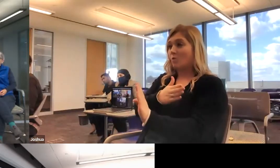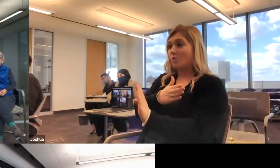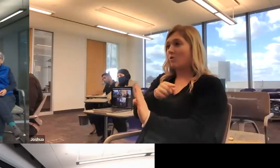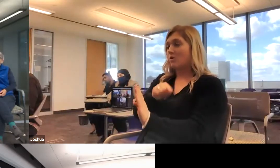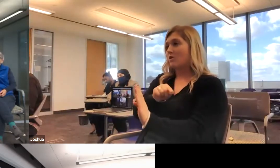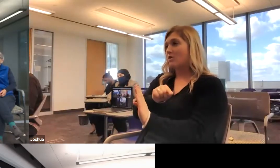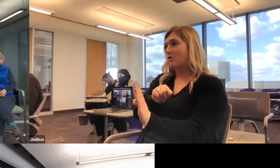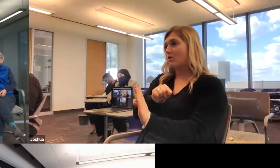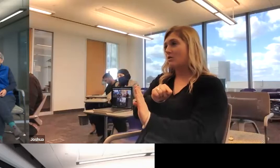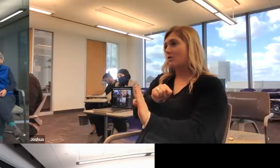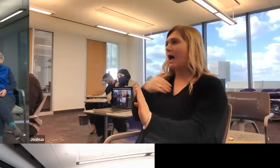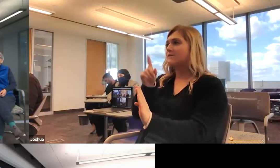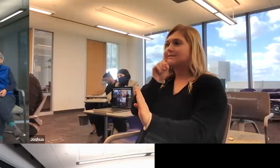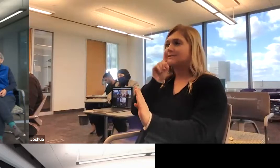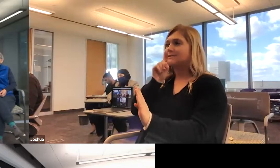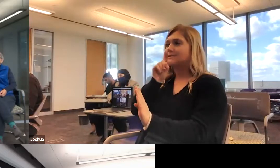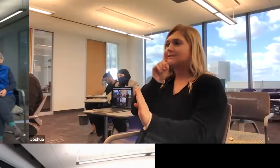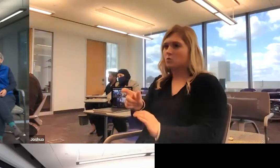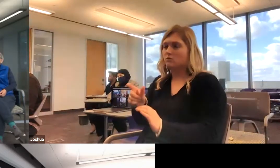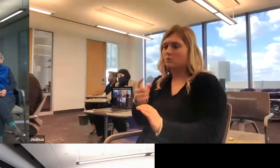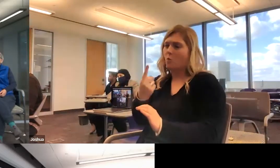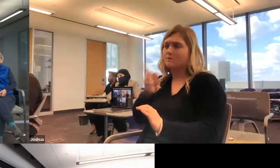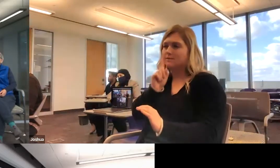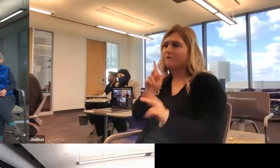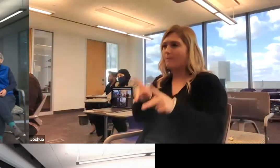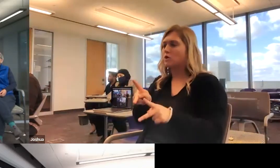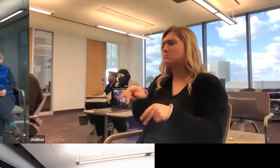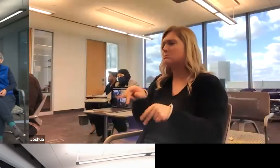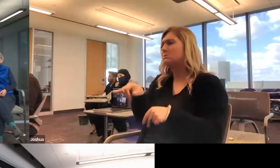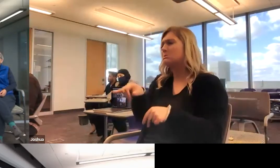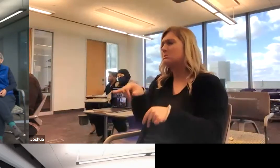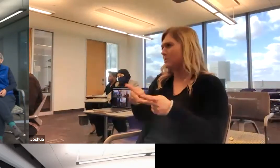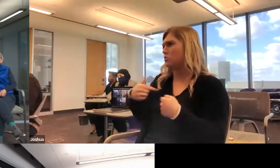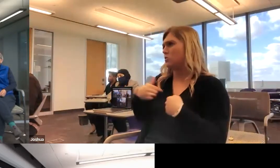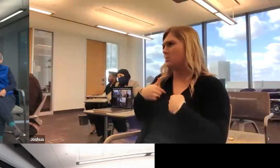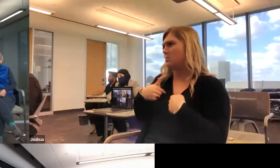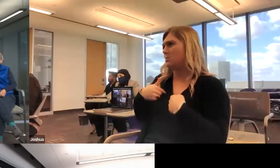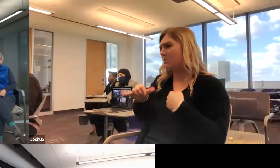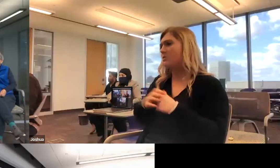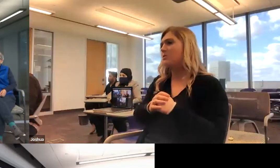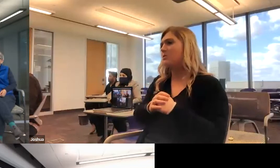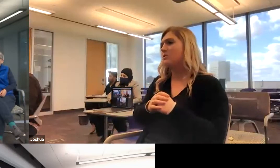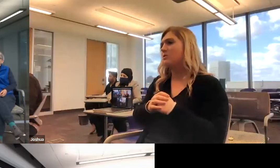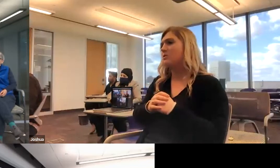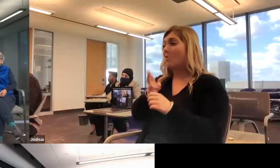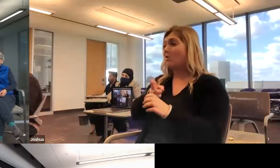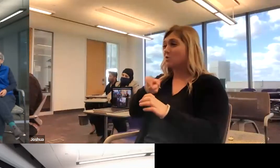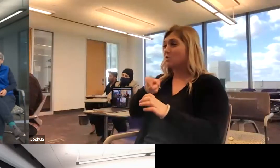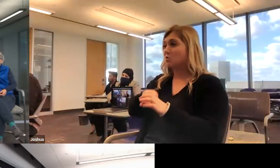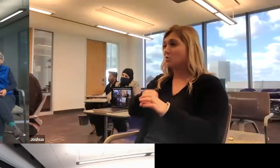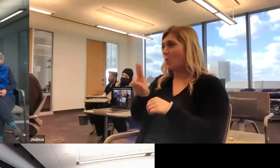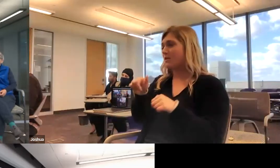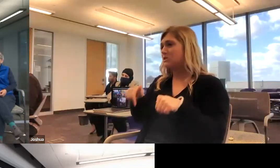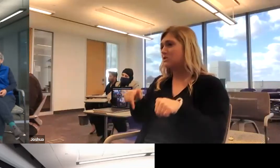was a deaf individual in a similar position. So for onboarding, I